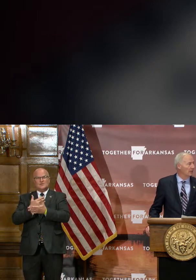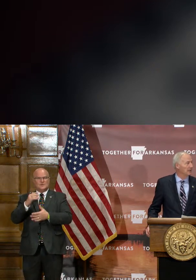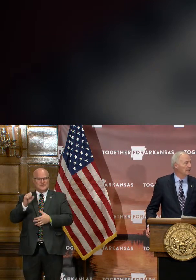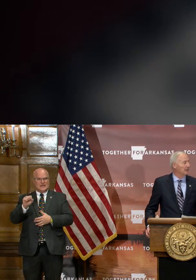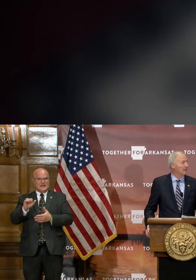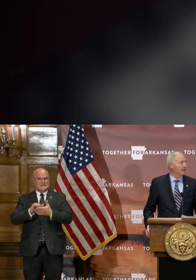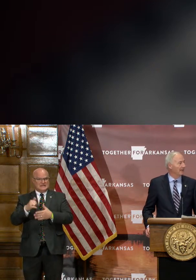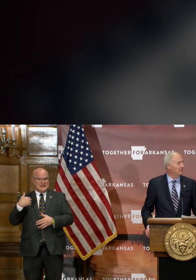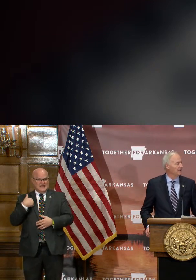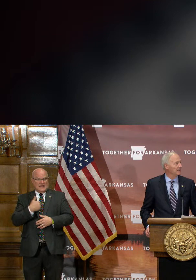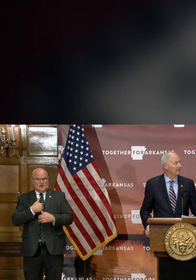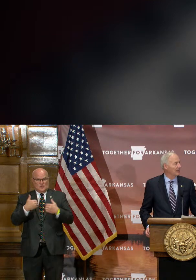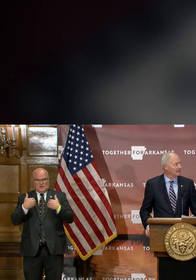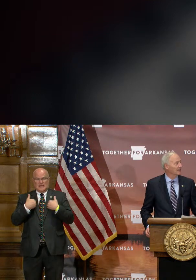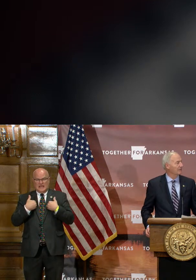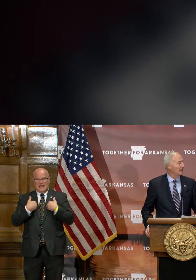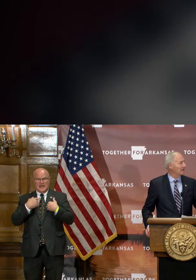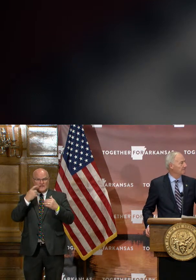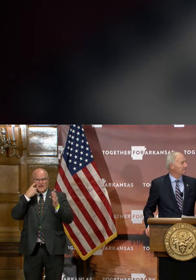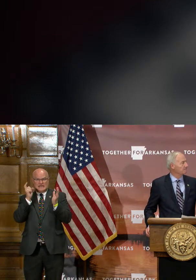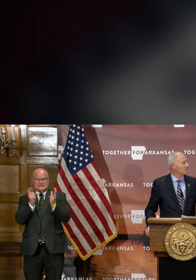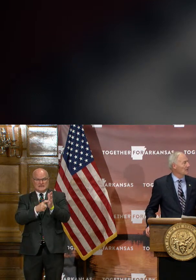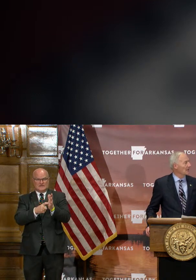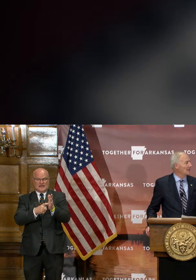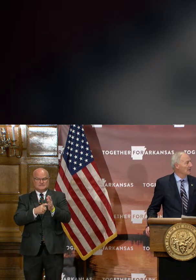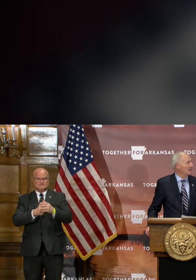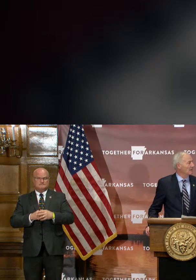cases that we have been identifying.